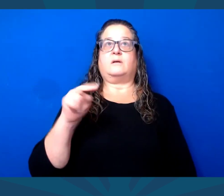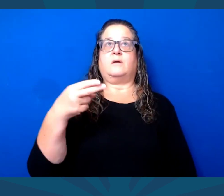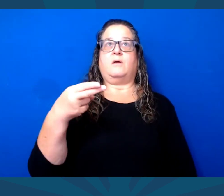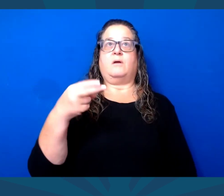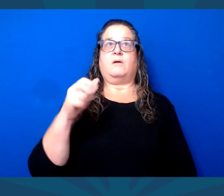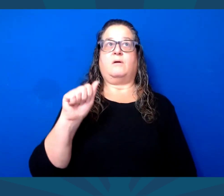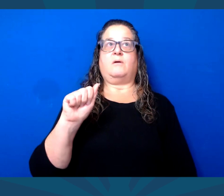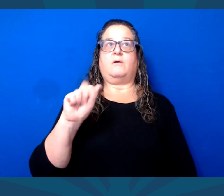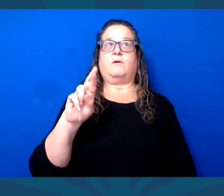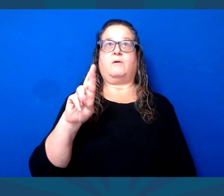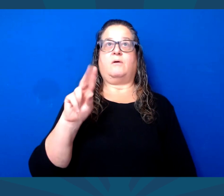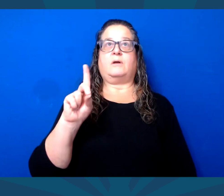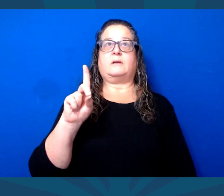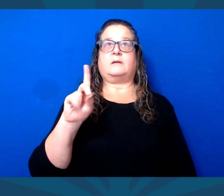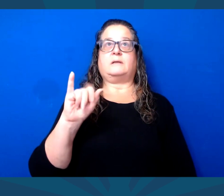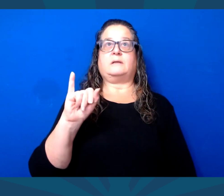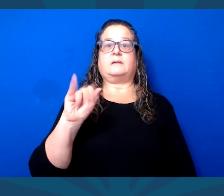Ron Hardin,